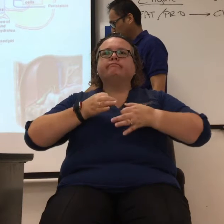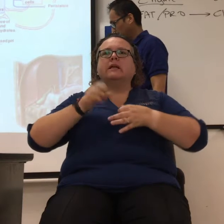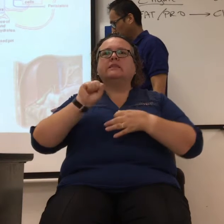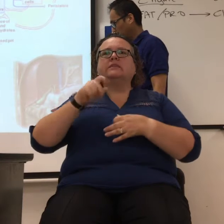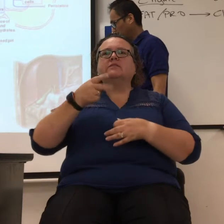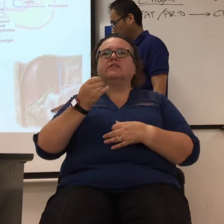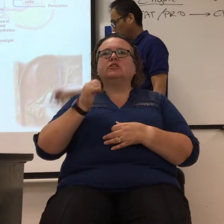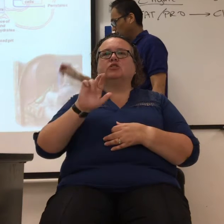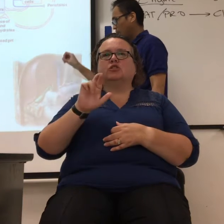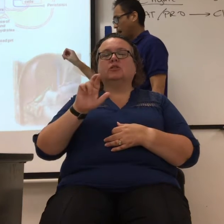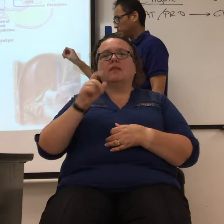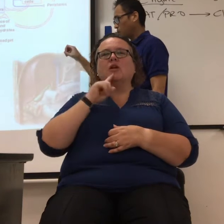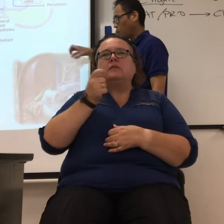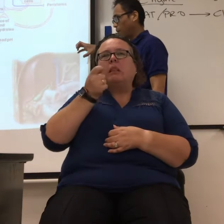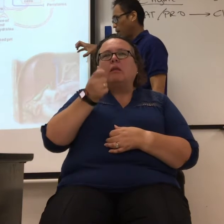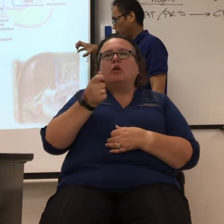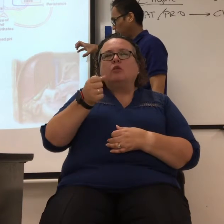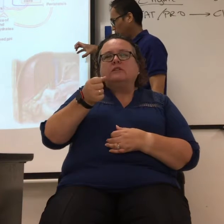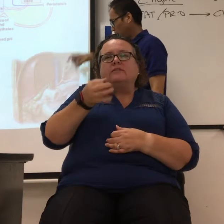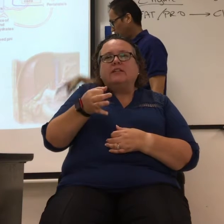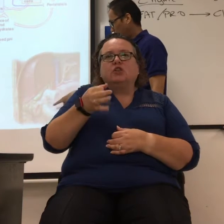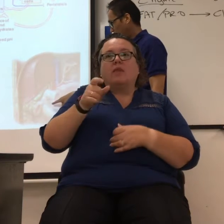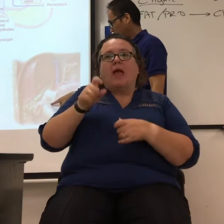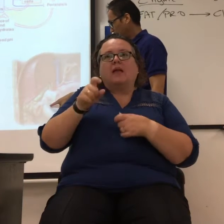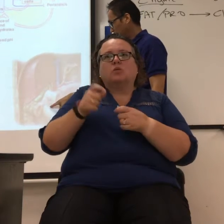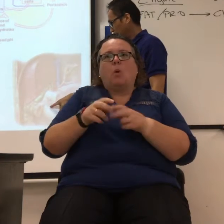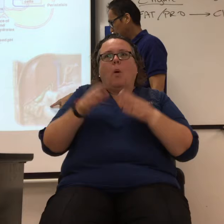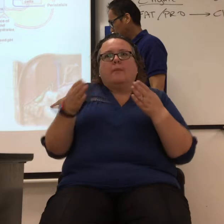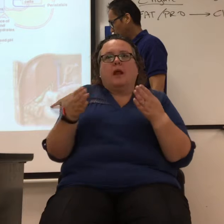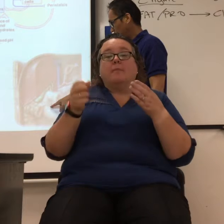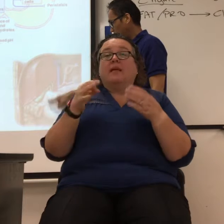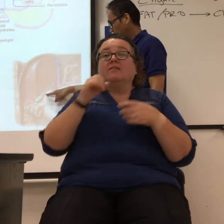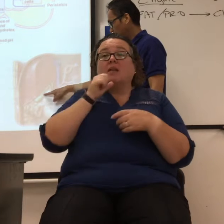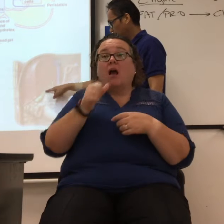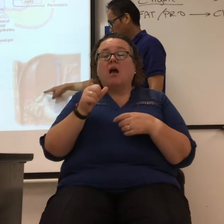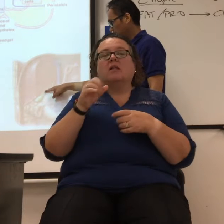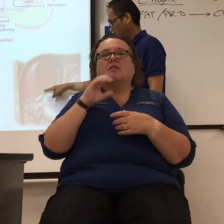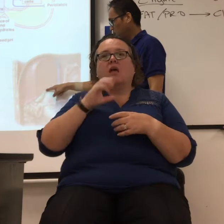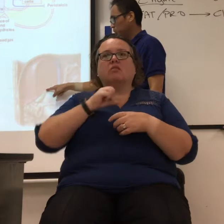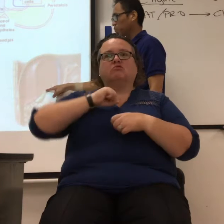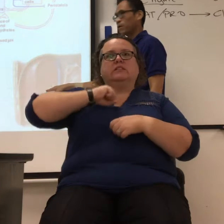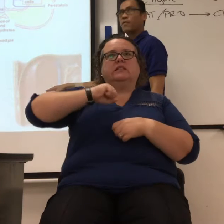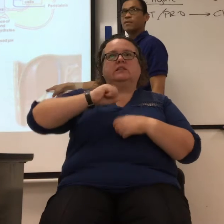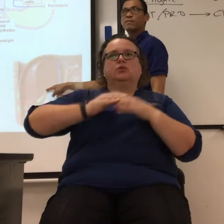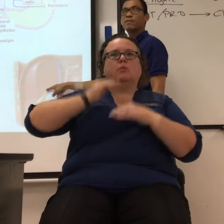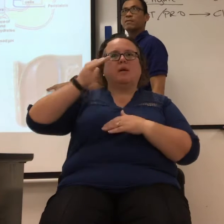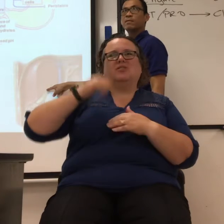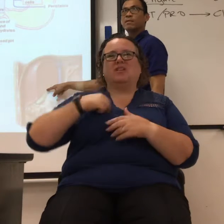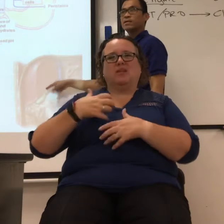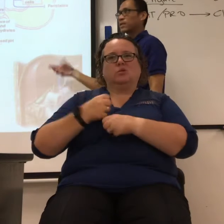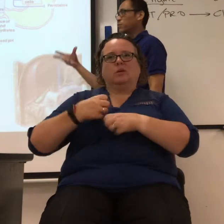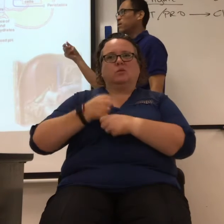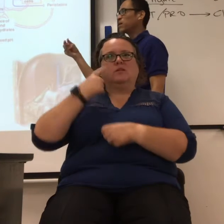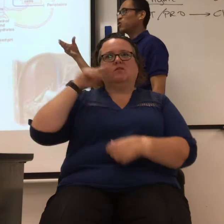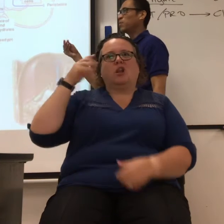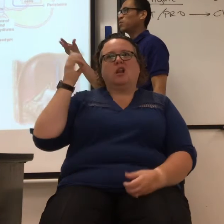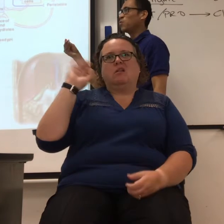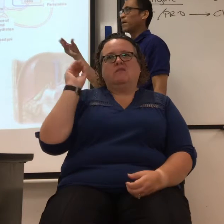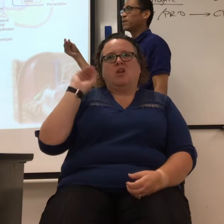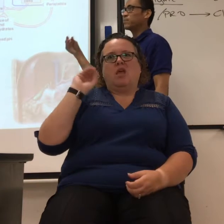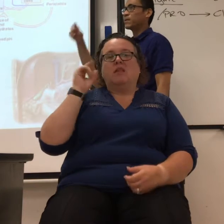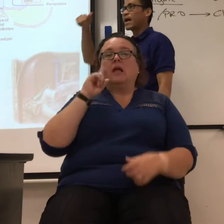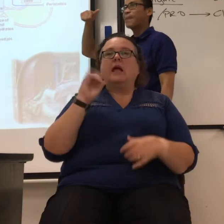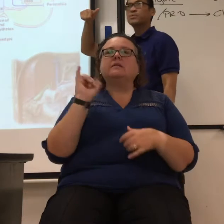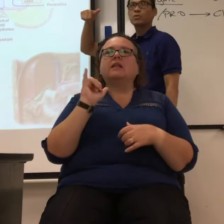better picture of it later, that has to open up. Otherwise, the resistance will be too much and you're just squeezing for nothing. It's like squeezing a tube